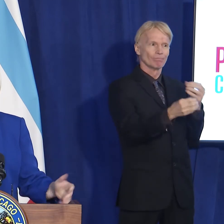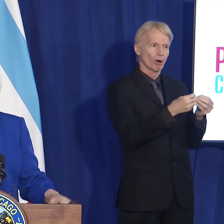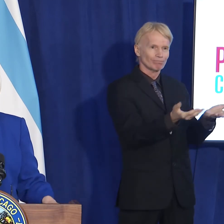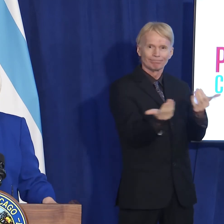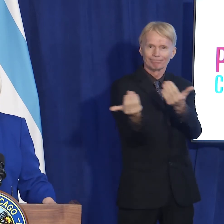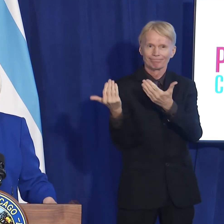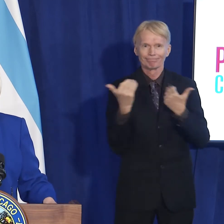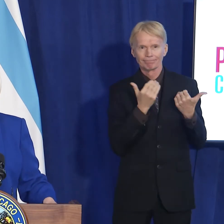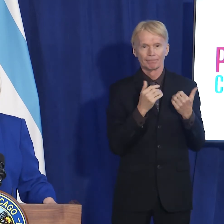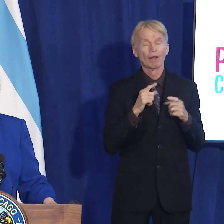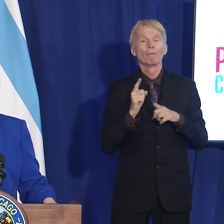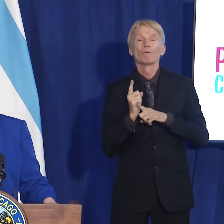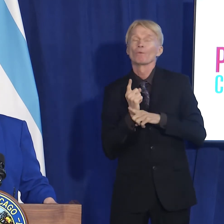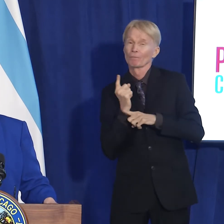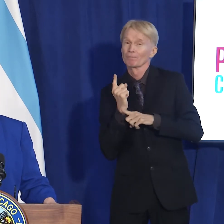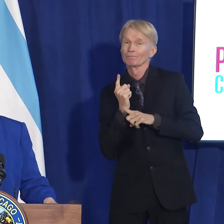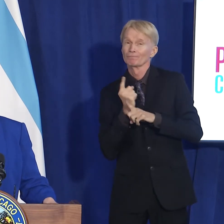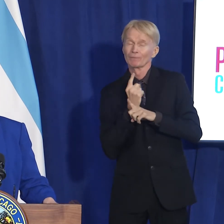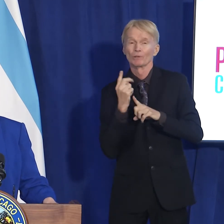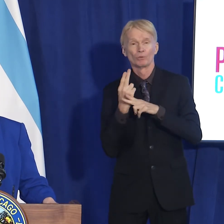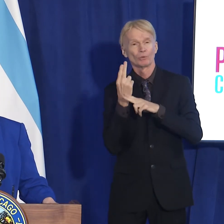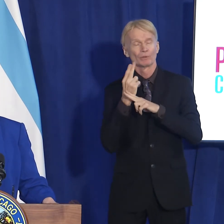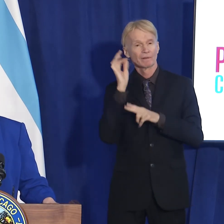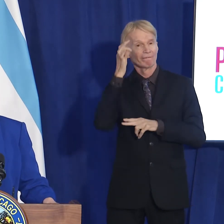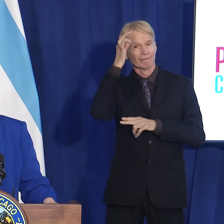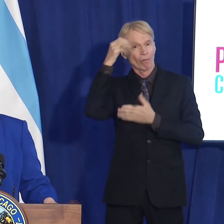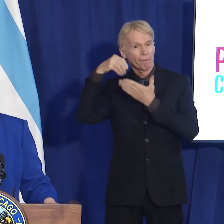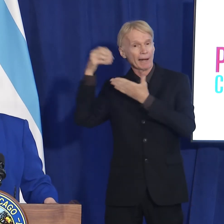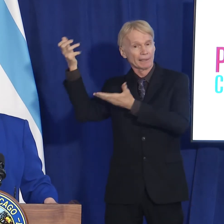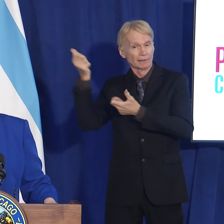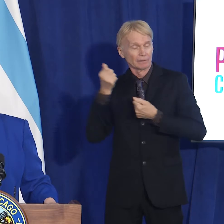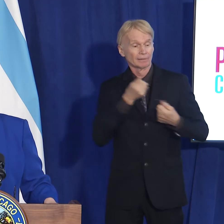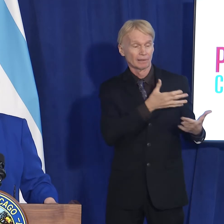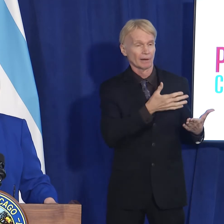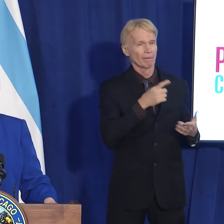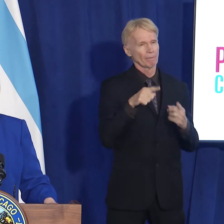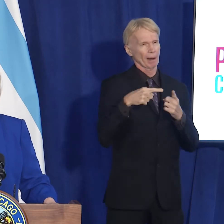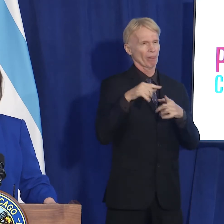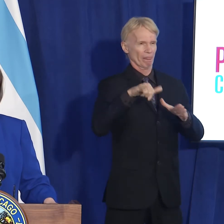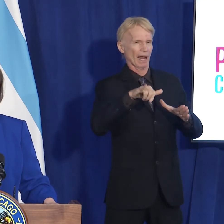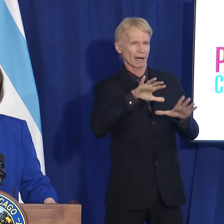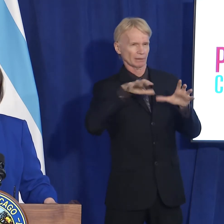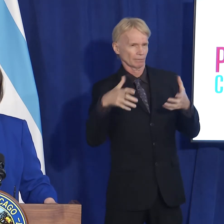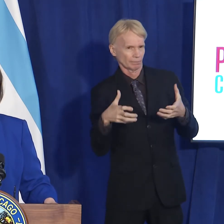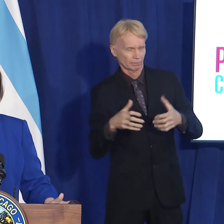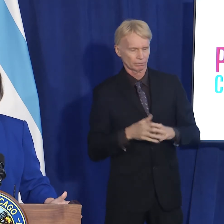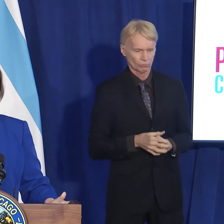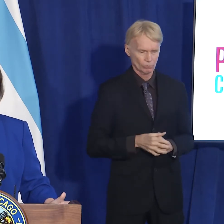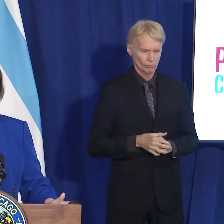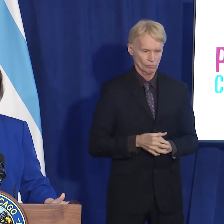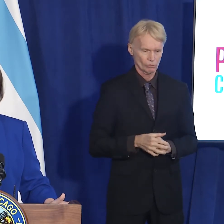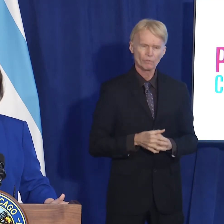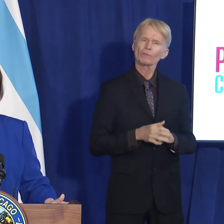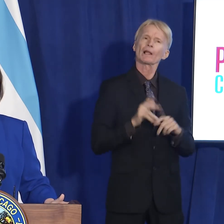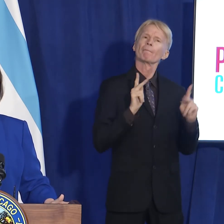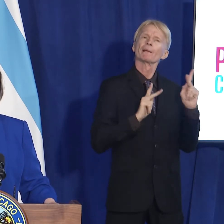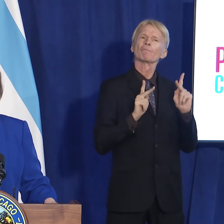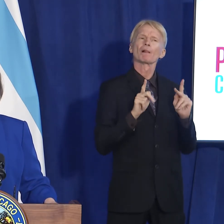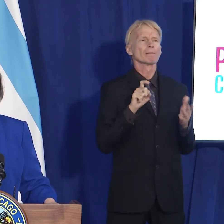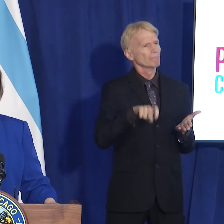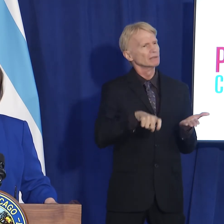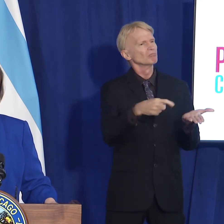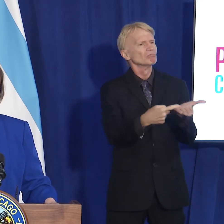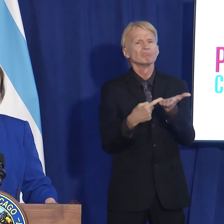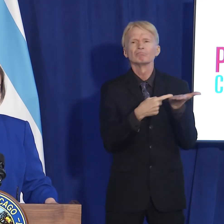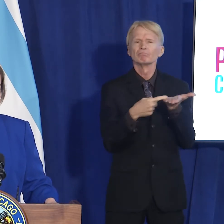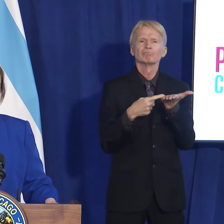are all using federal dollars, of course, but it's thinking about the timing. I think anything that keeps people talking about vaccine